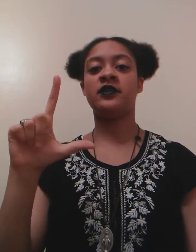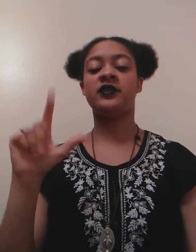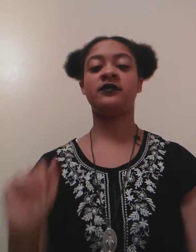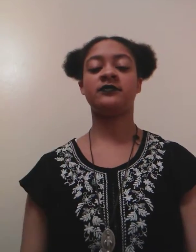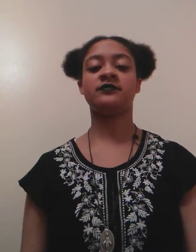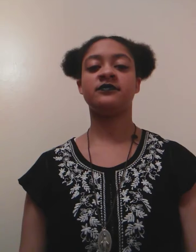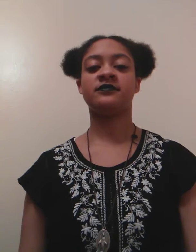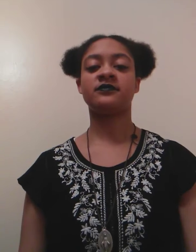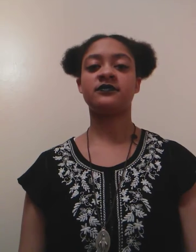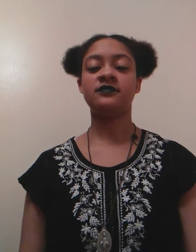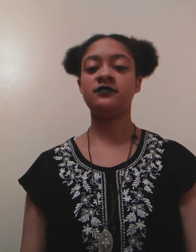million.